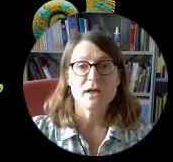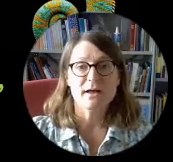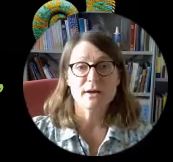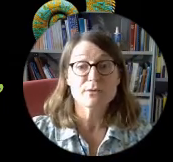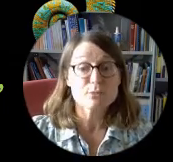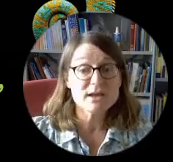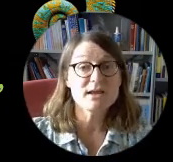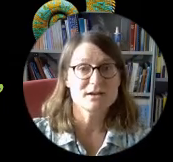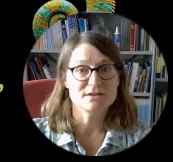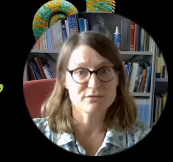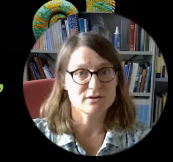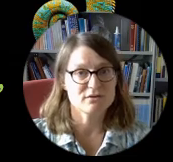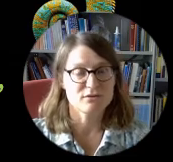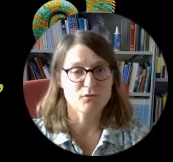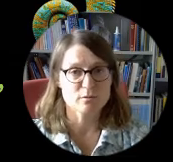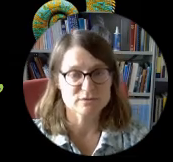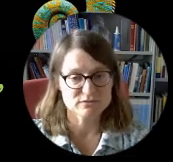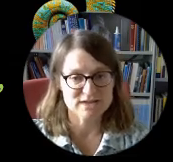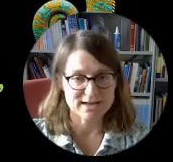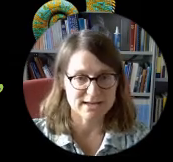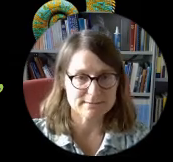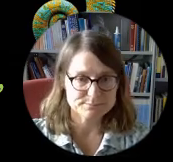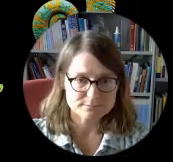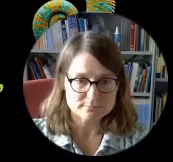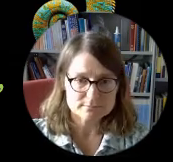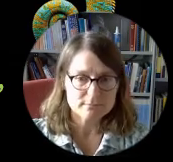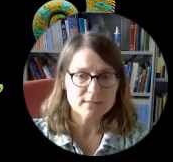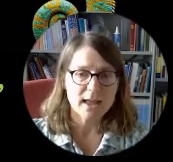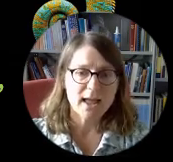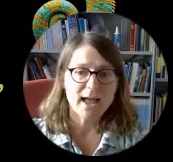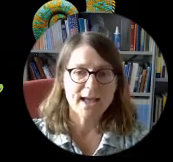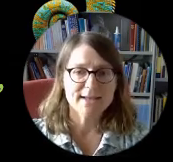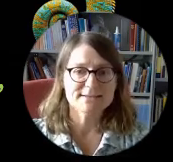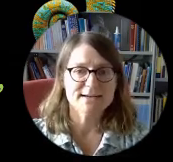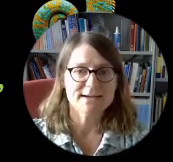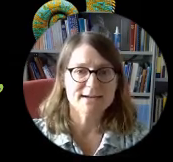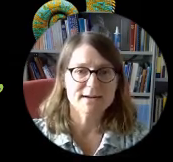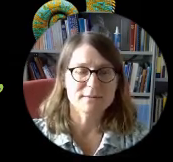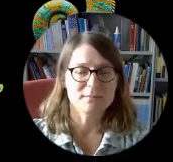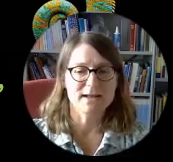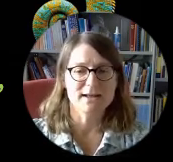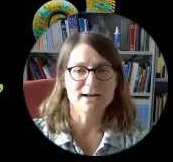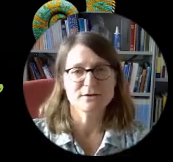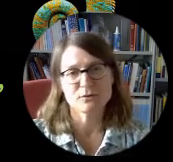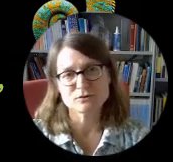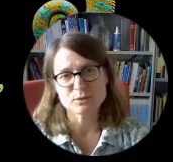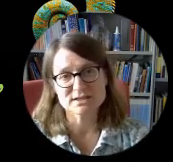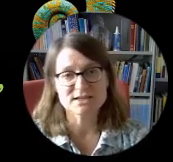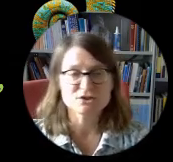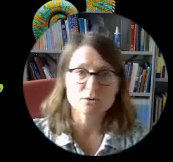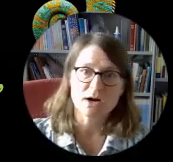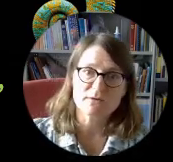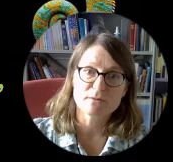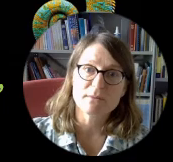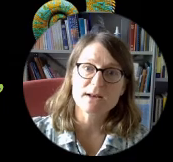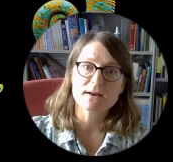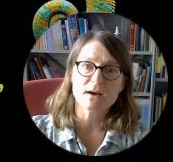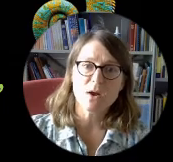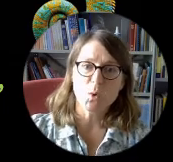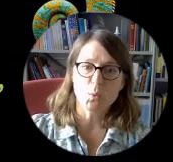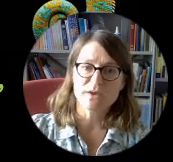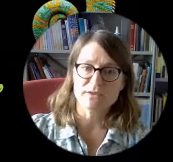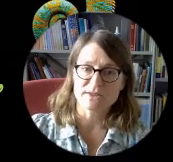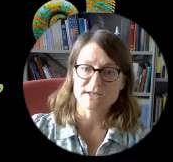entails 3 different forms of signing. And I don't know to what extent you are